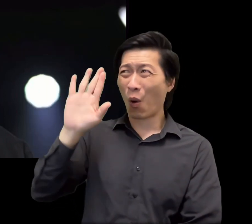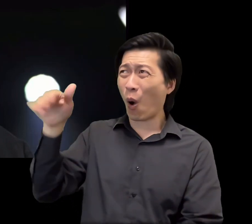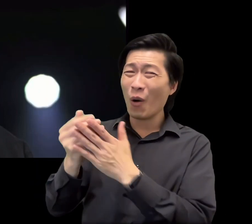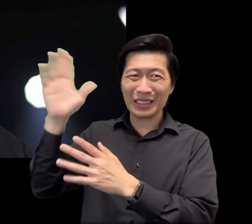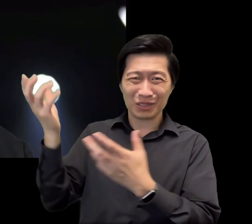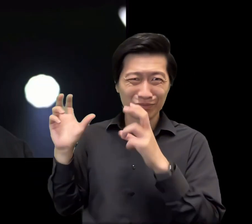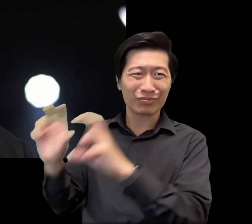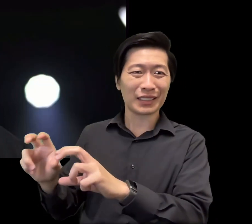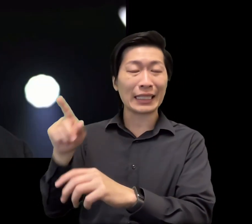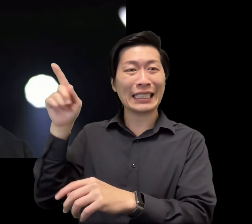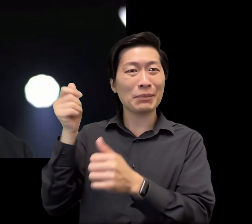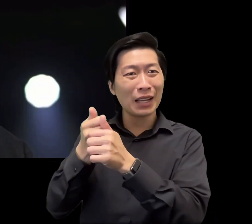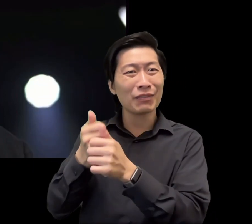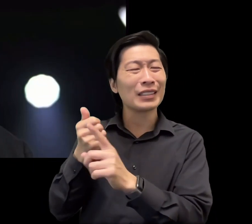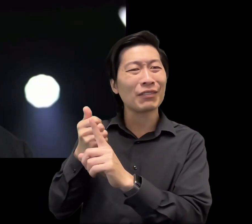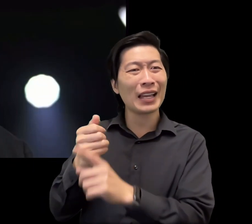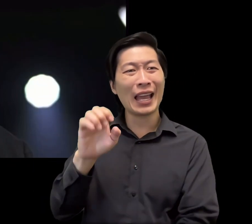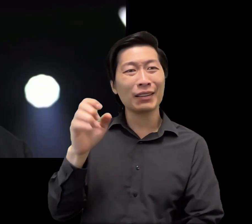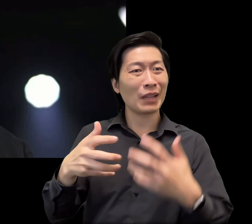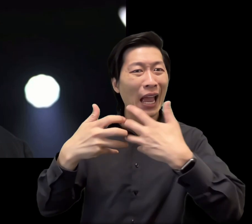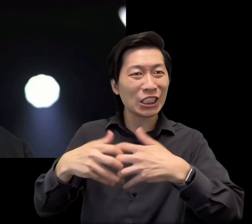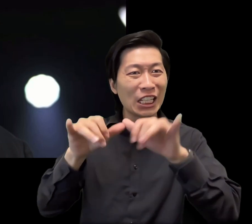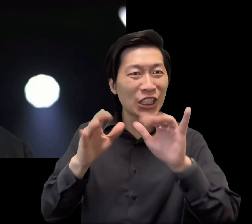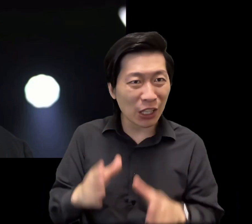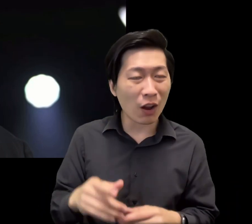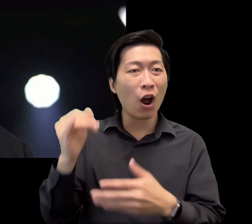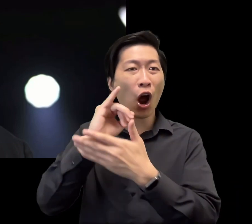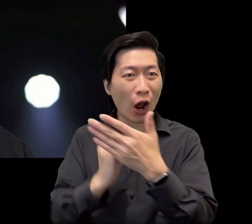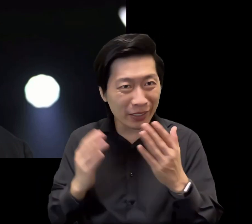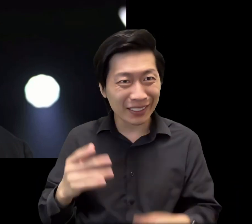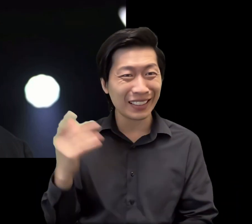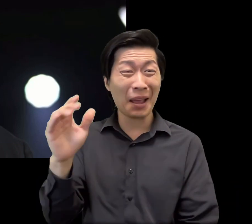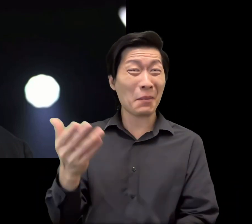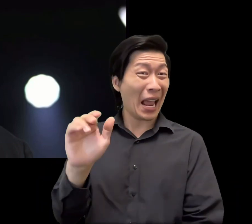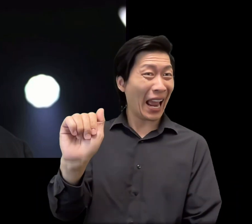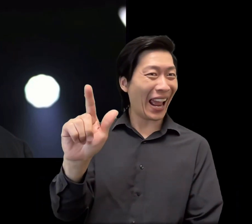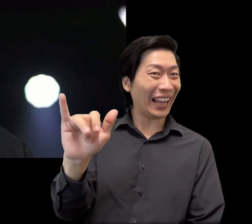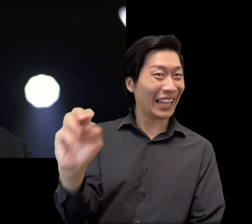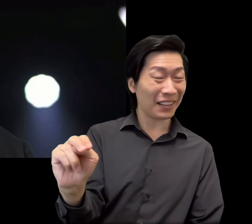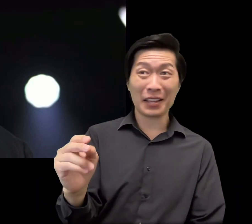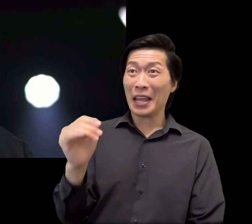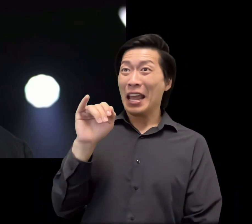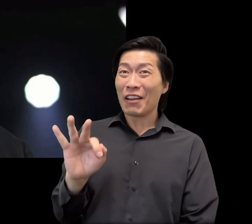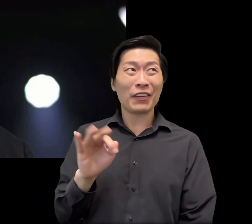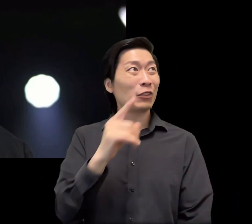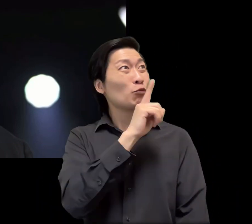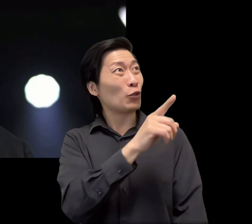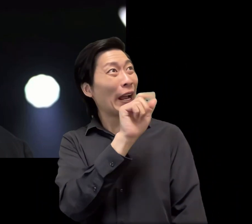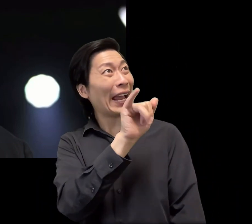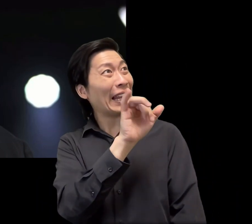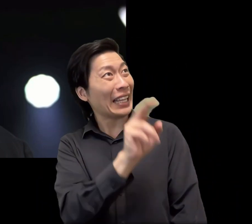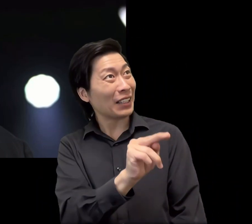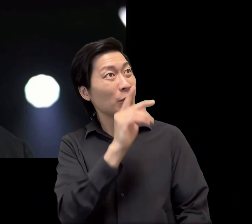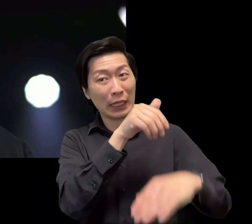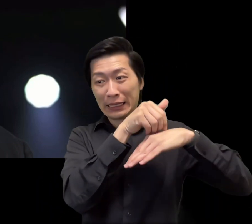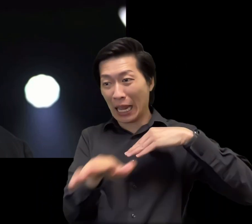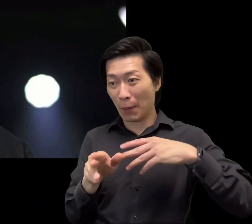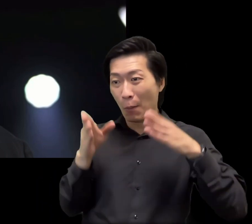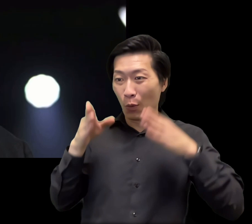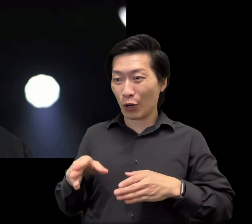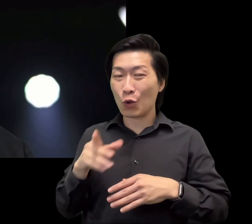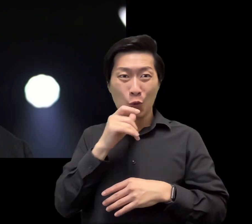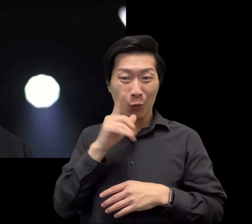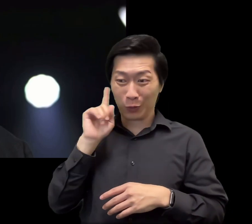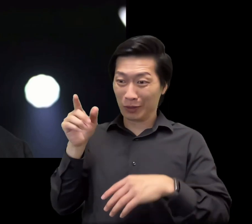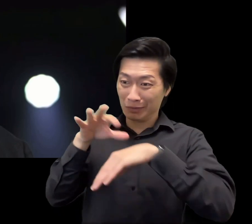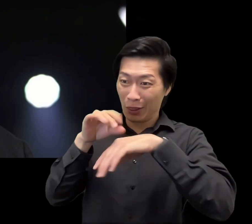that's Elon, and he's an engineer, he's an artist, he's an alien maybe. Like if the aliens were going to send anybody down to fix Earth, would it not be, oh,